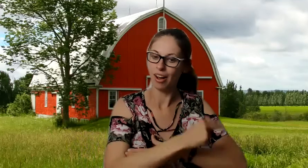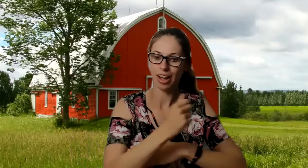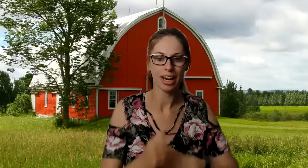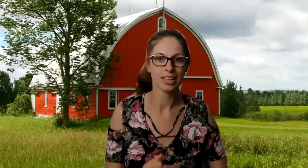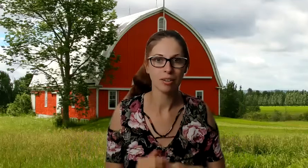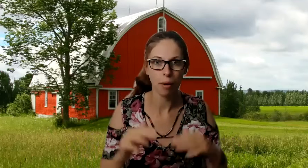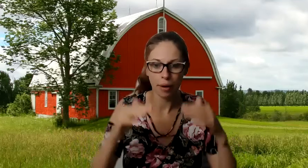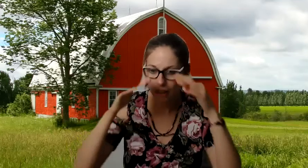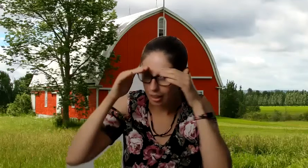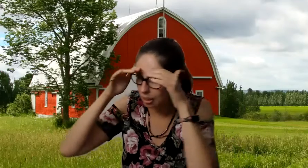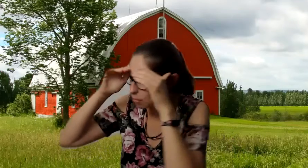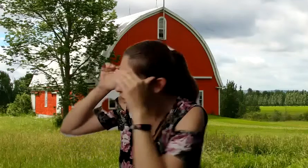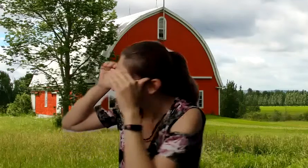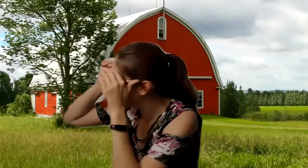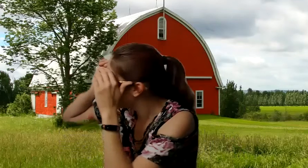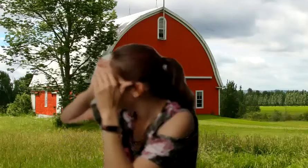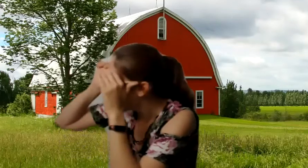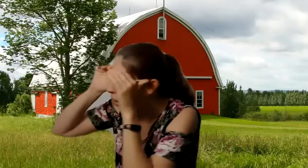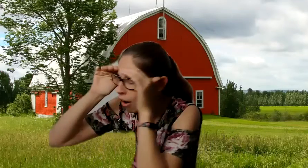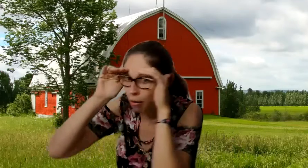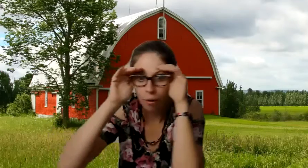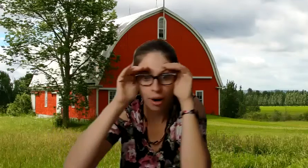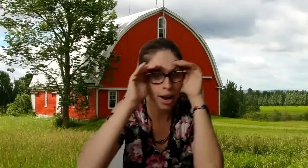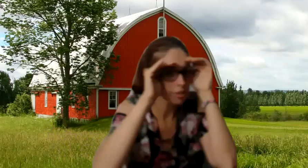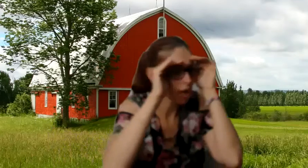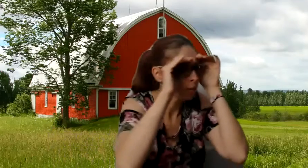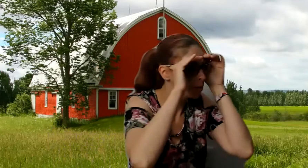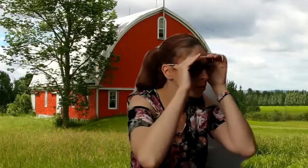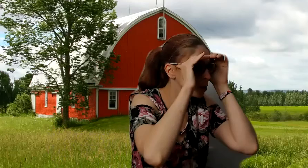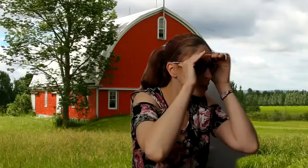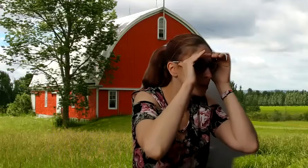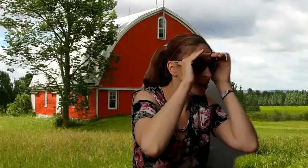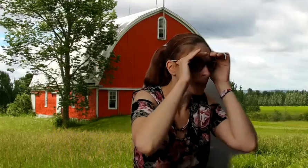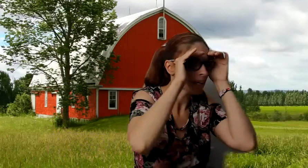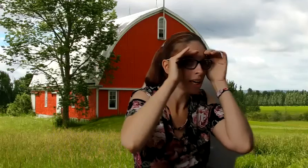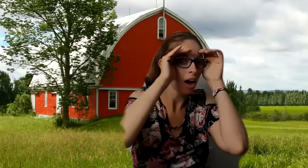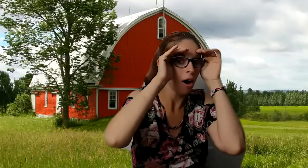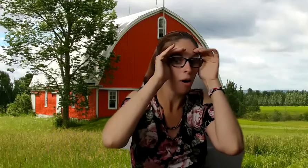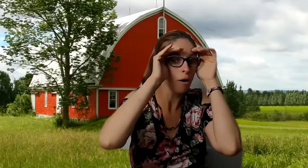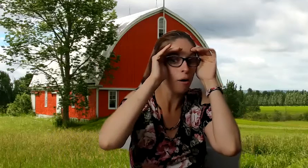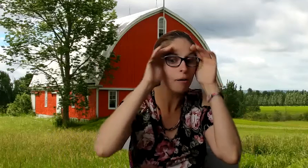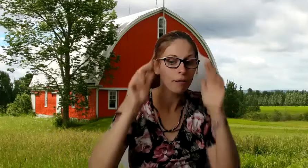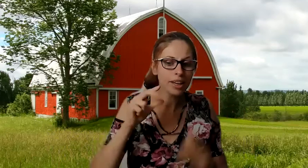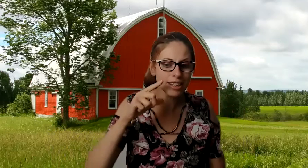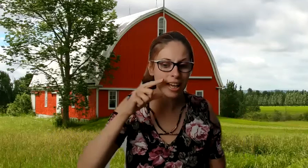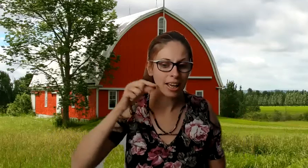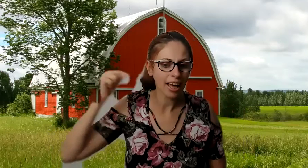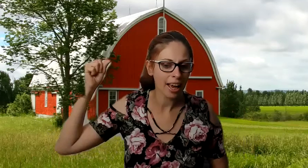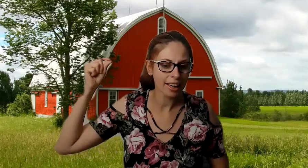Okay, let's keep going. Keep looking. What else animals we can see? Oh, it's a cat.